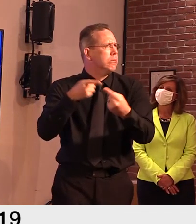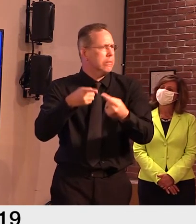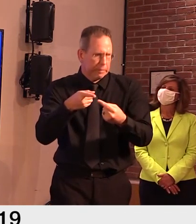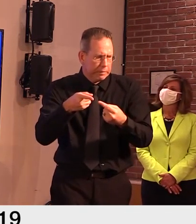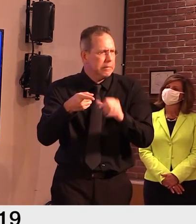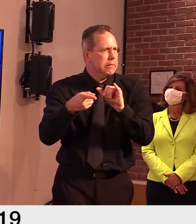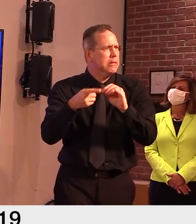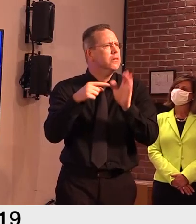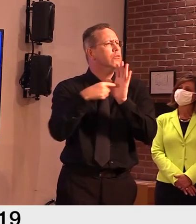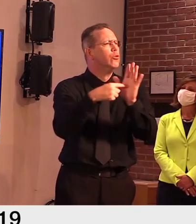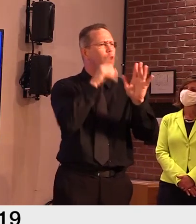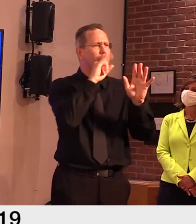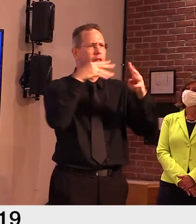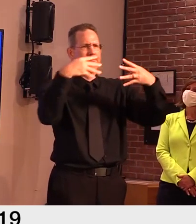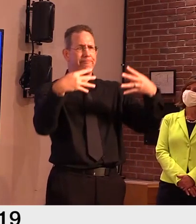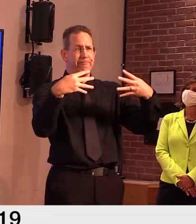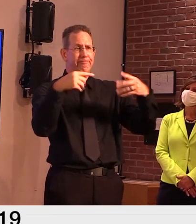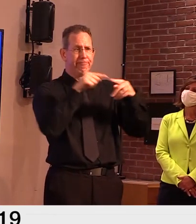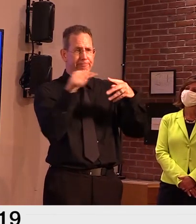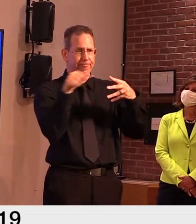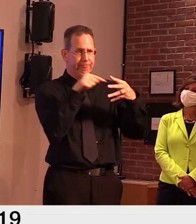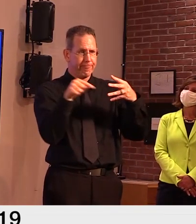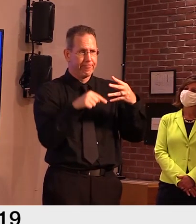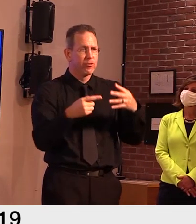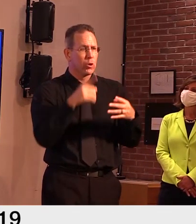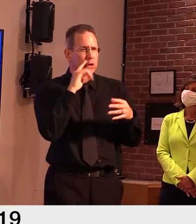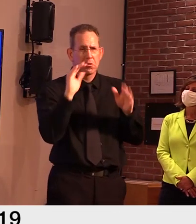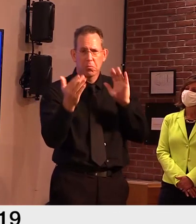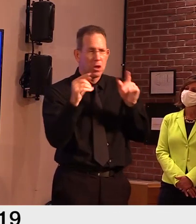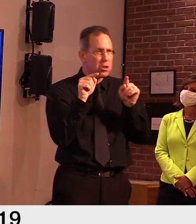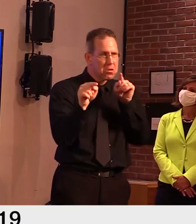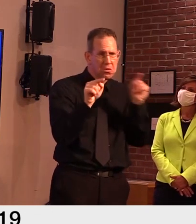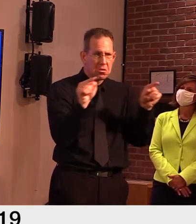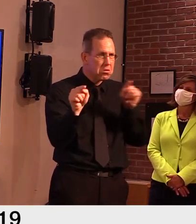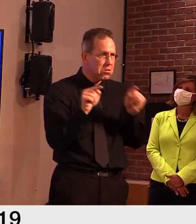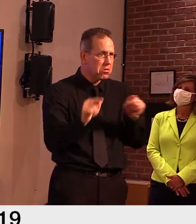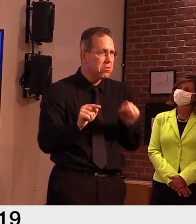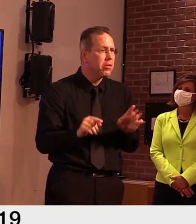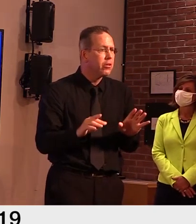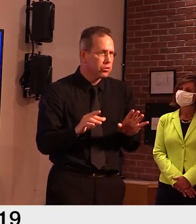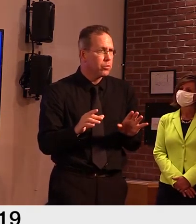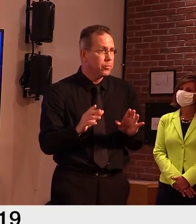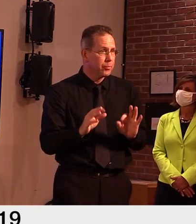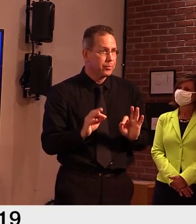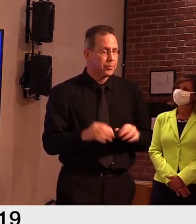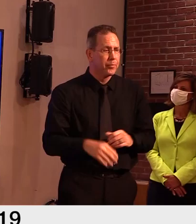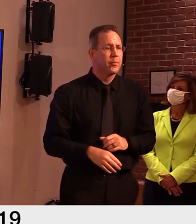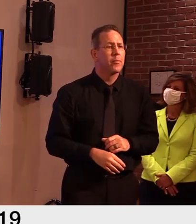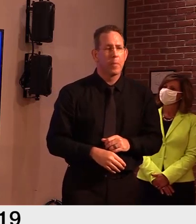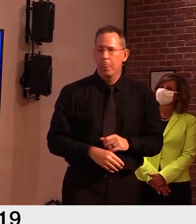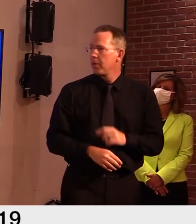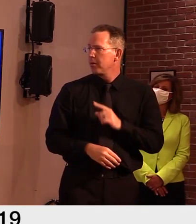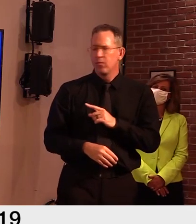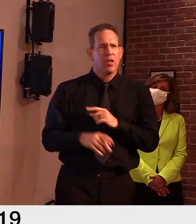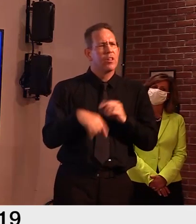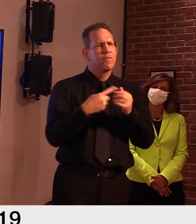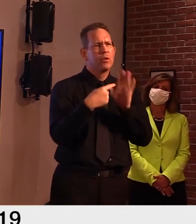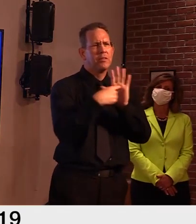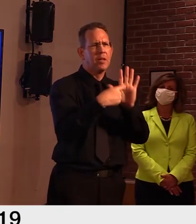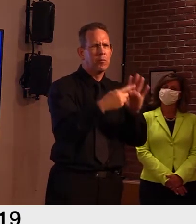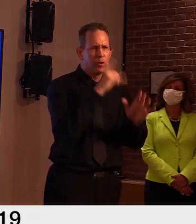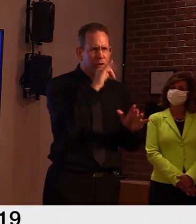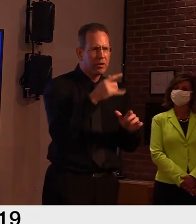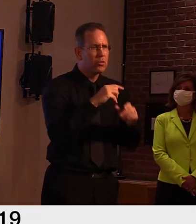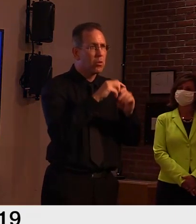into perspective the experience of another state that has been struggling recently, which is Arizona, with new case growth, and run our